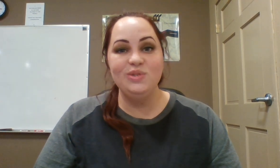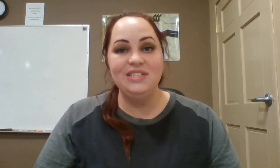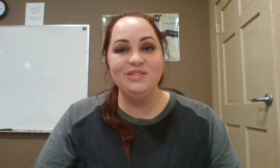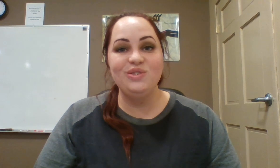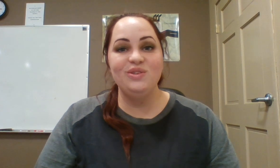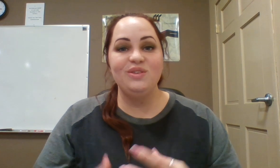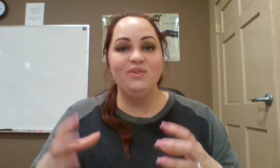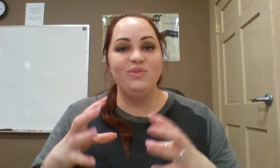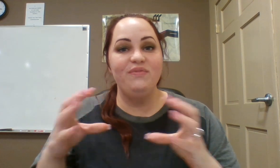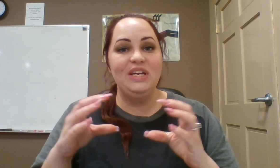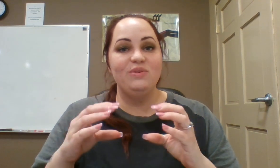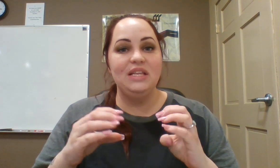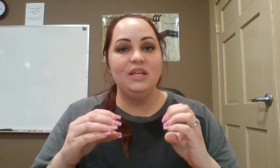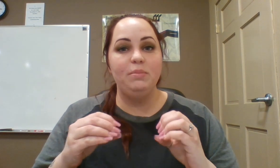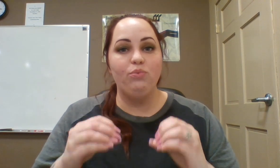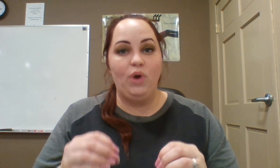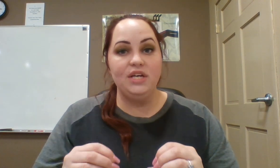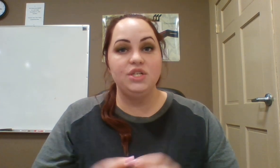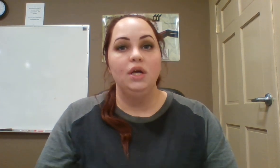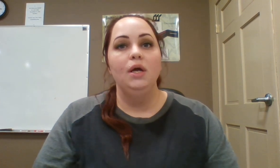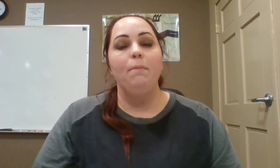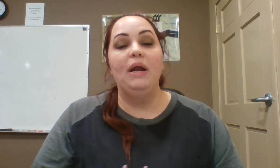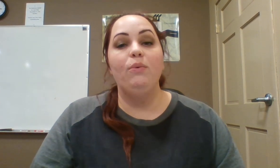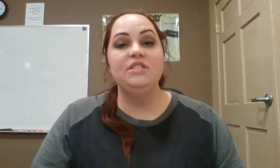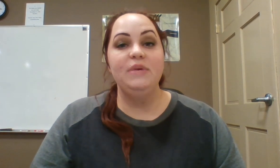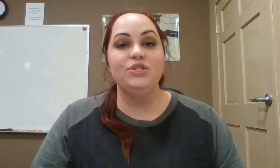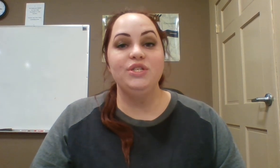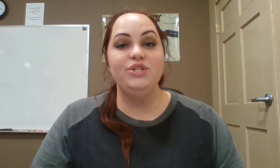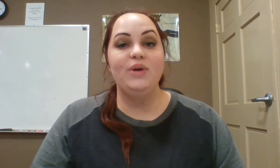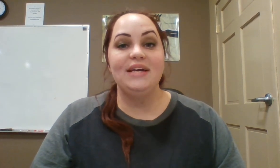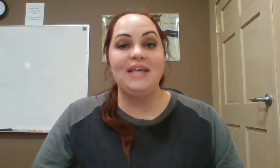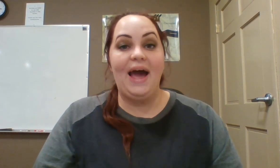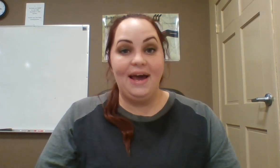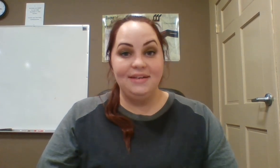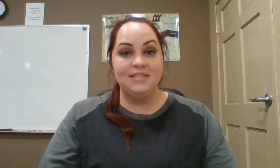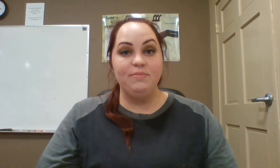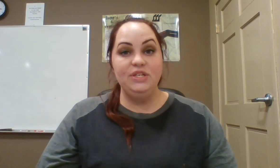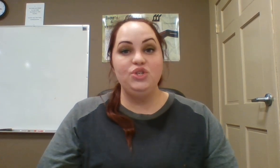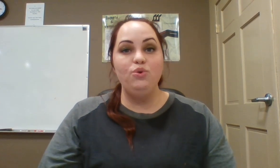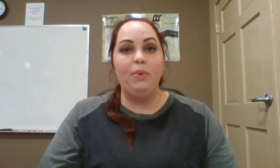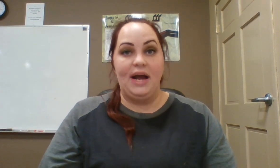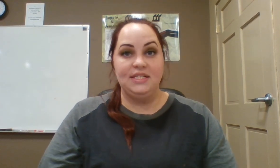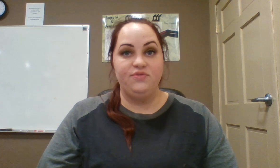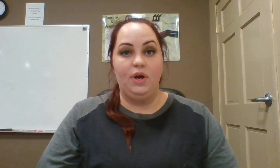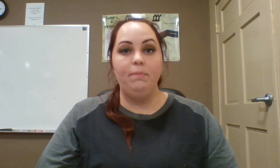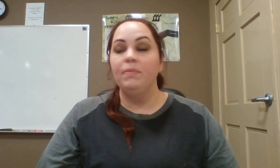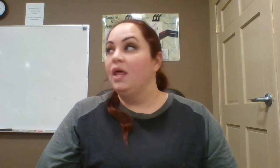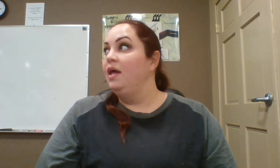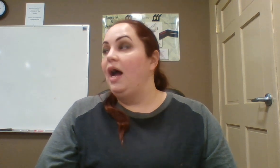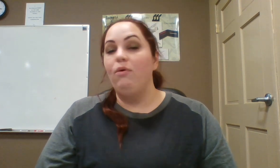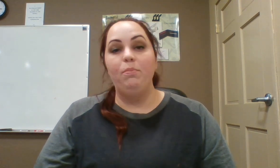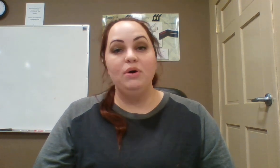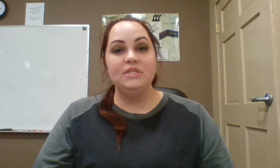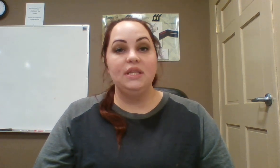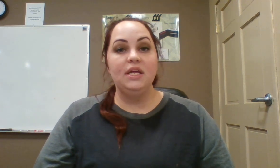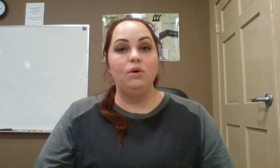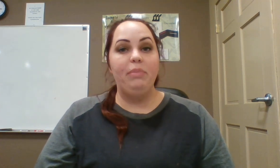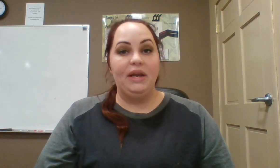still, so the video is a little bit rushed, but I wanted to make sure that you guys had something to practice from. I will post a little better